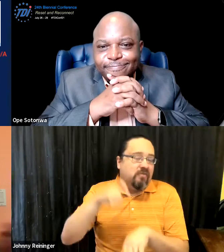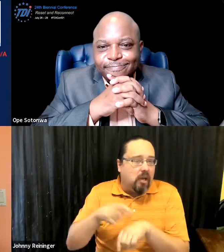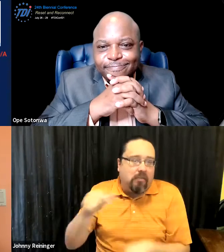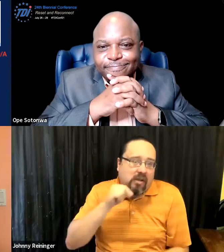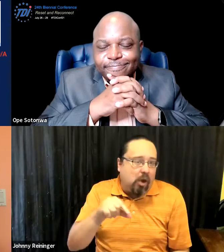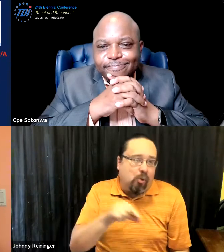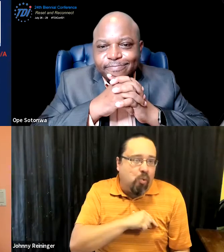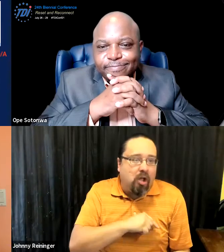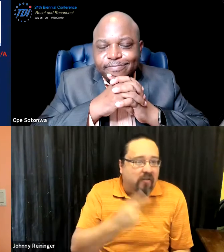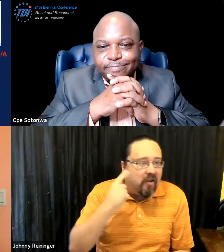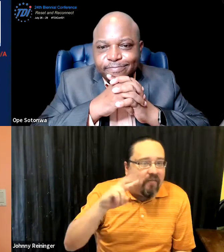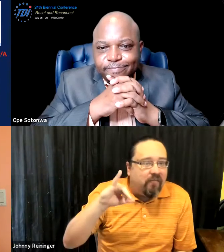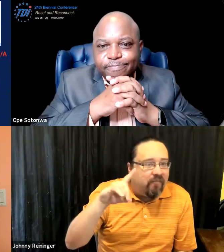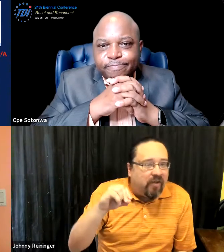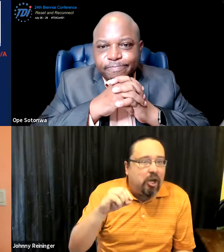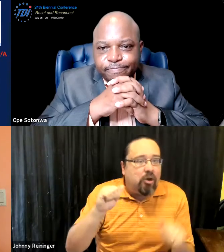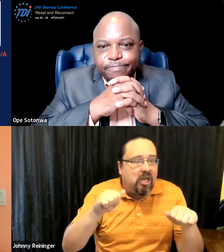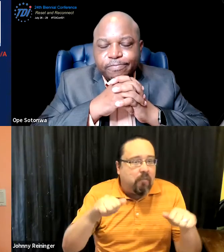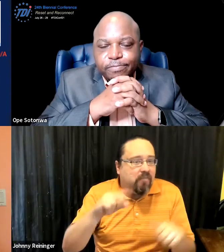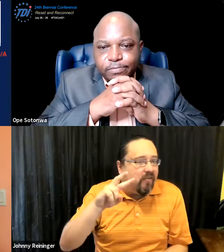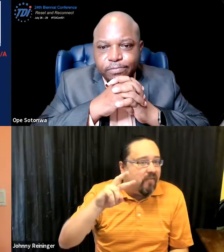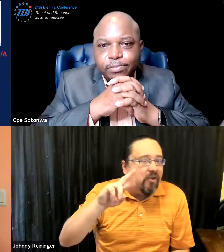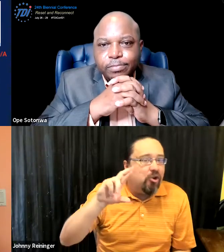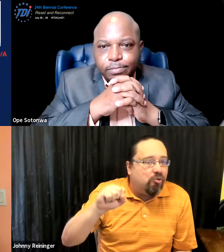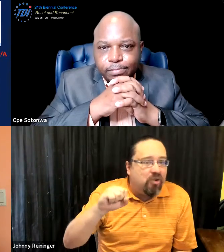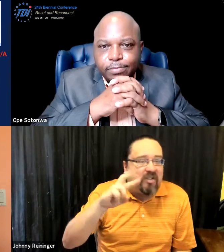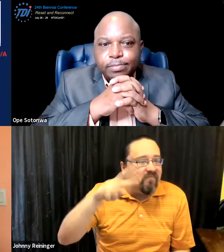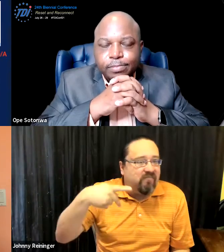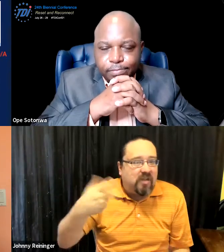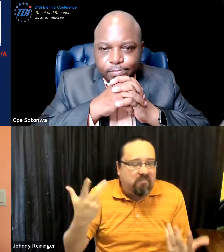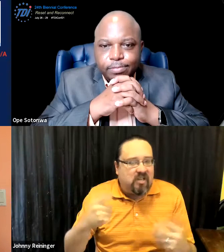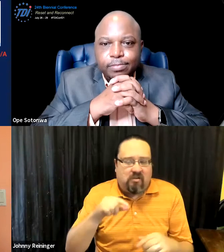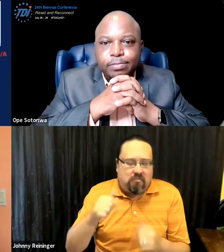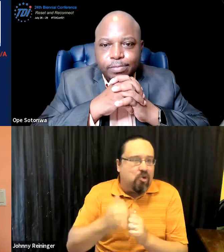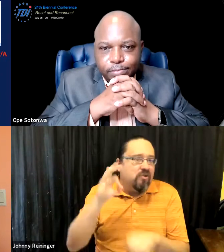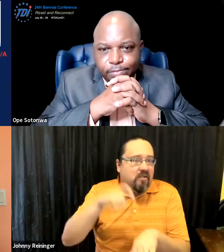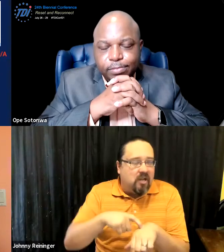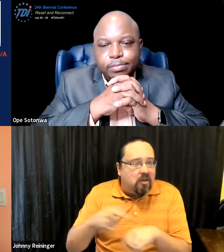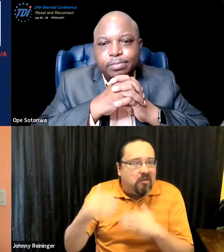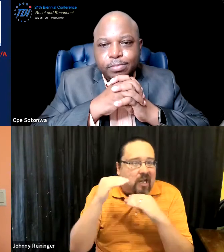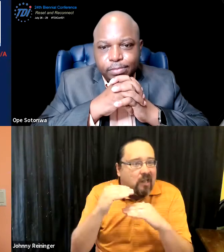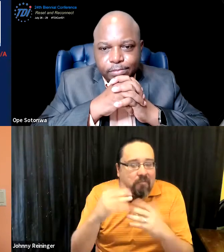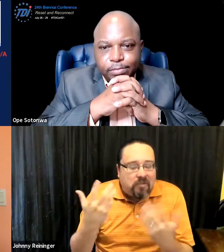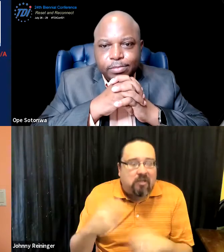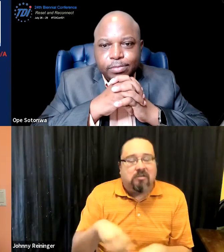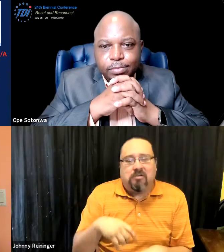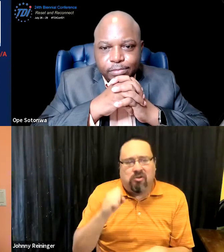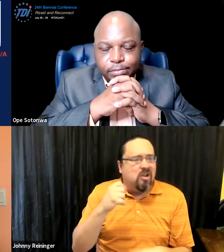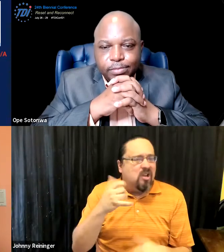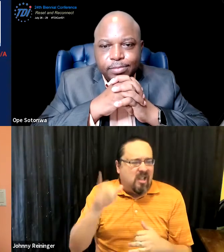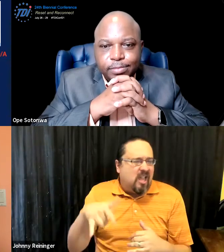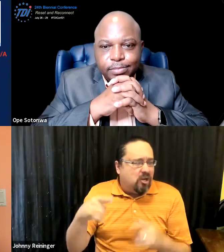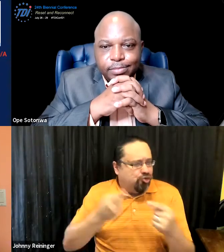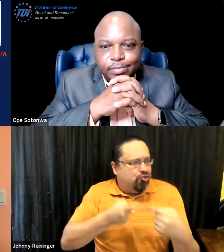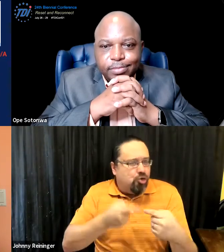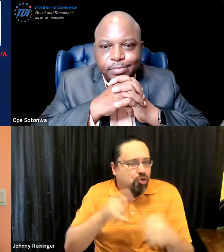And so most of the time, it doesn't even qualify. You can't even get video capacity for VRS or VRI all the time.